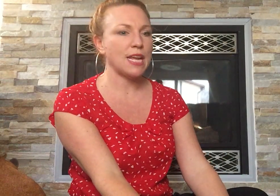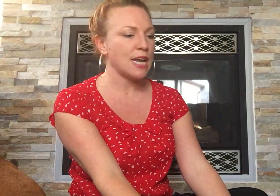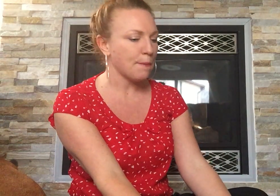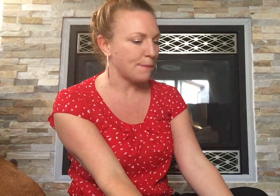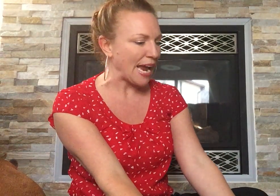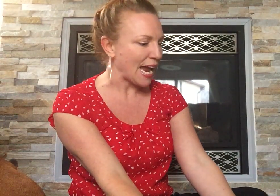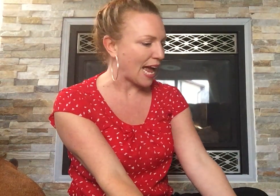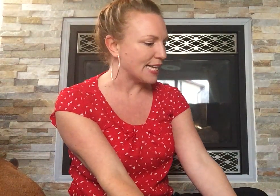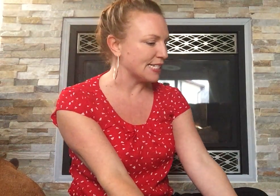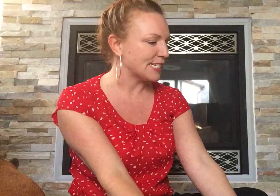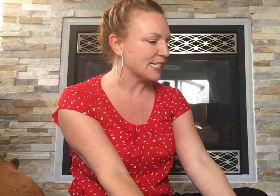jammin' band.